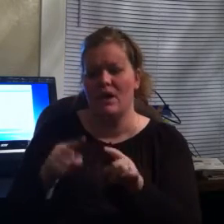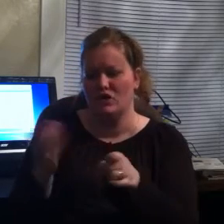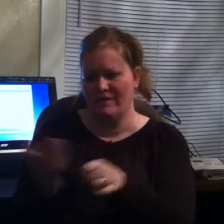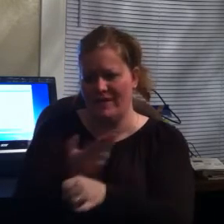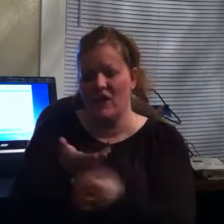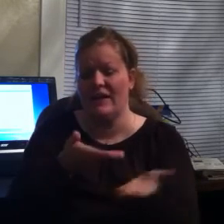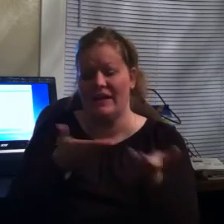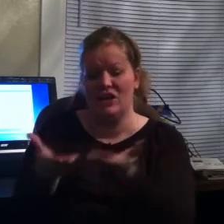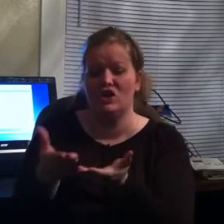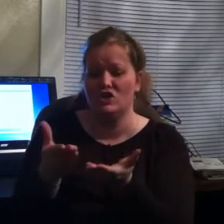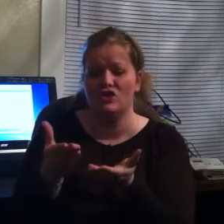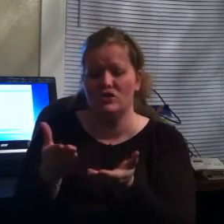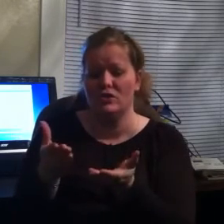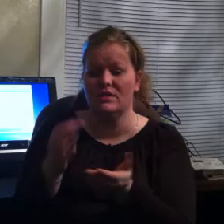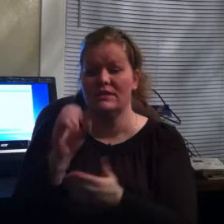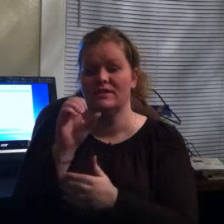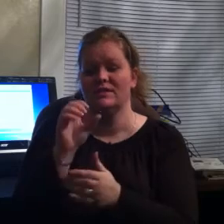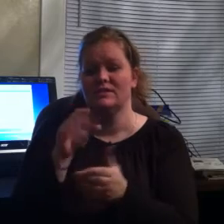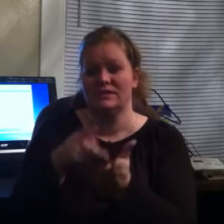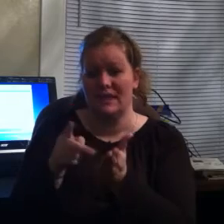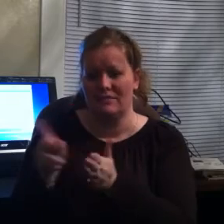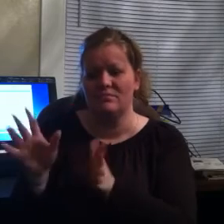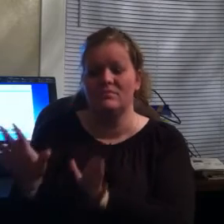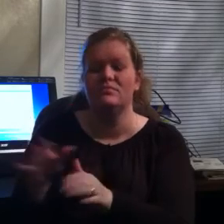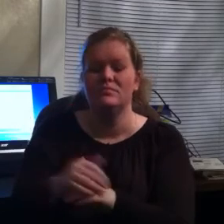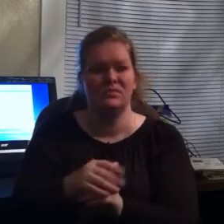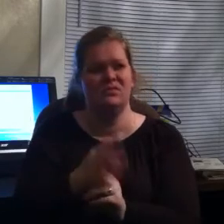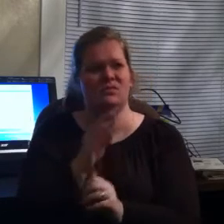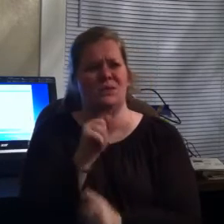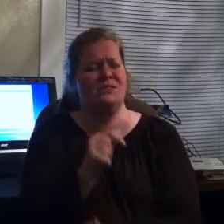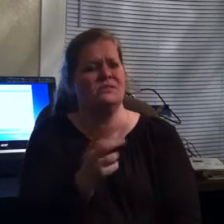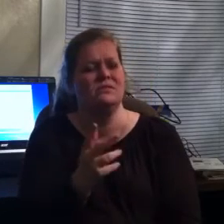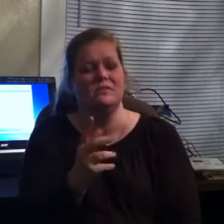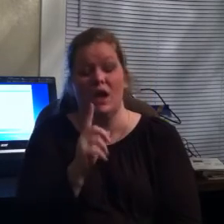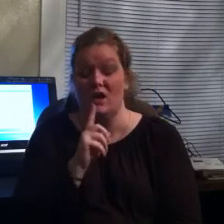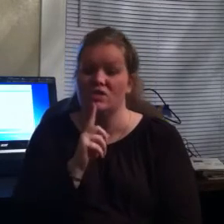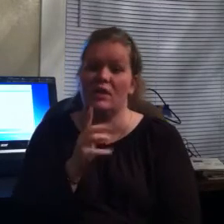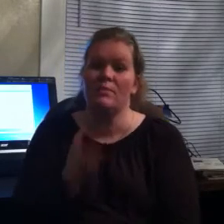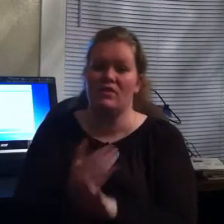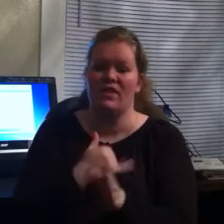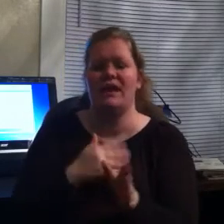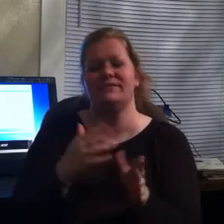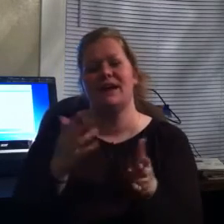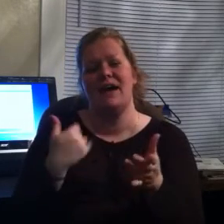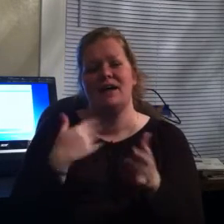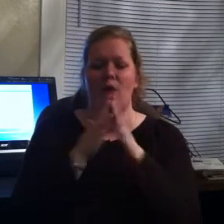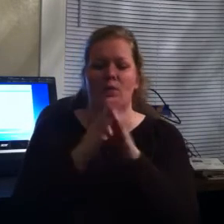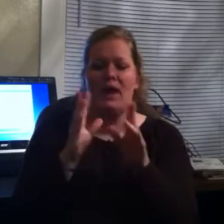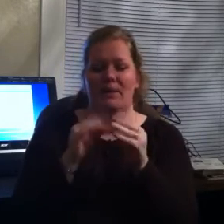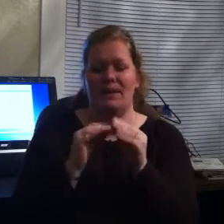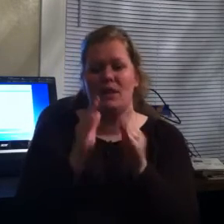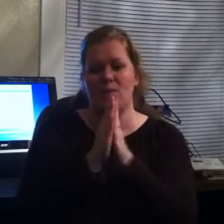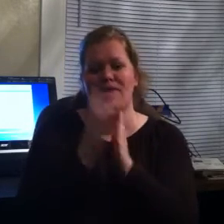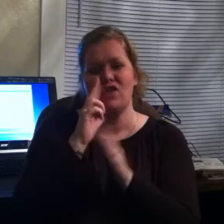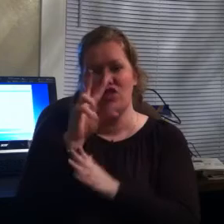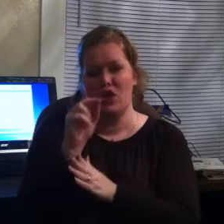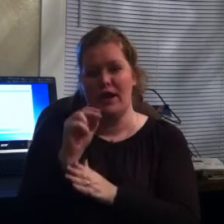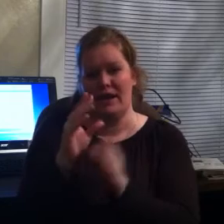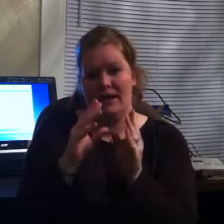package. What? Actually, before that, they called a prayer meeting. They prayed for 30 minutes. They called it a prayer meeting, but it seems